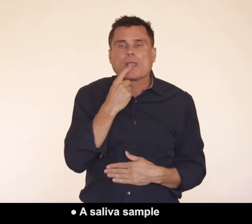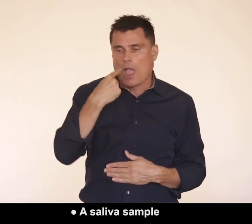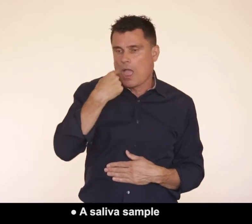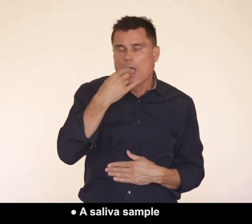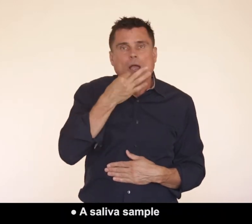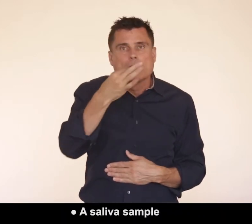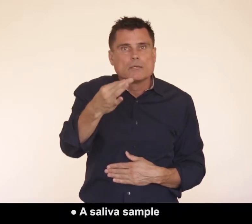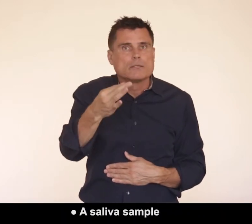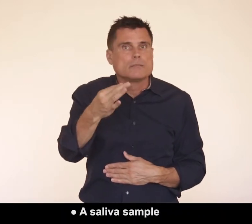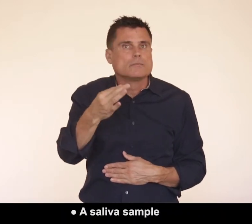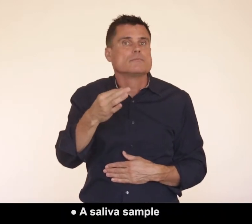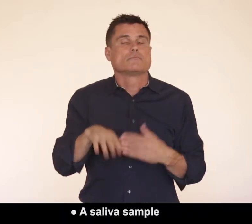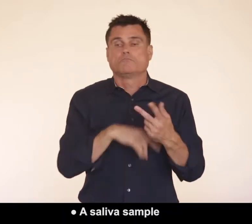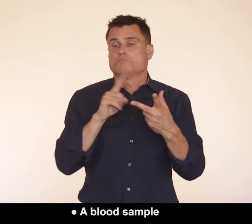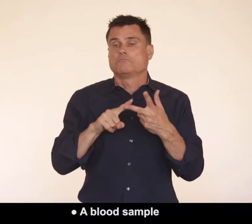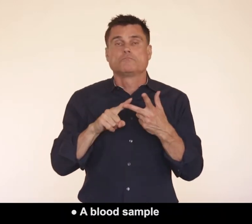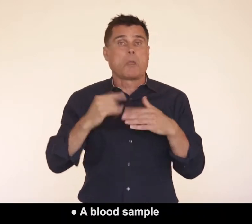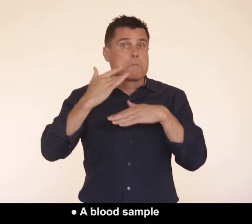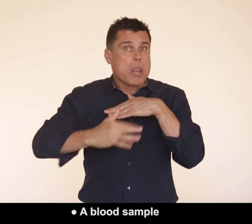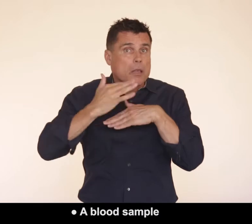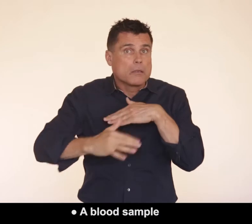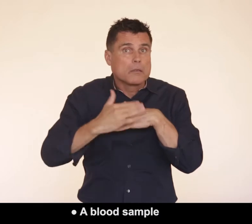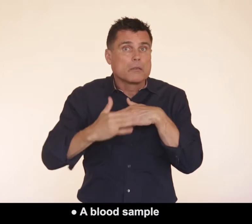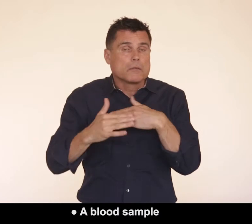A saliva sample, a blood sample,